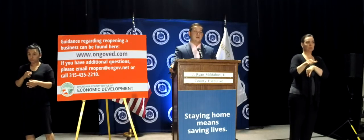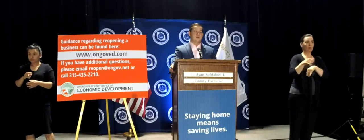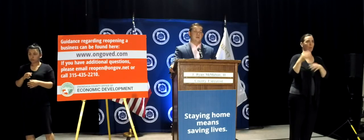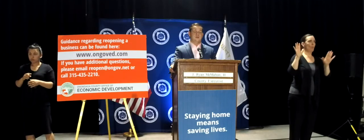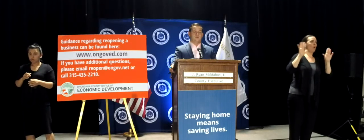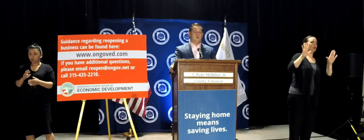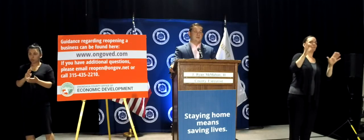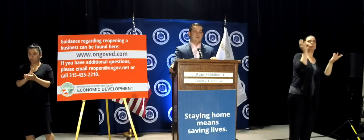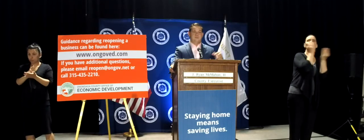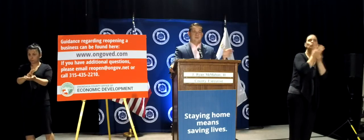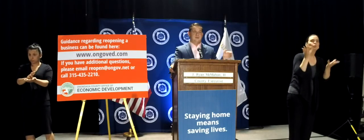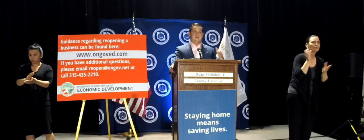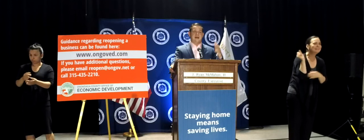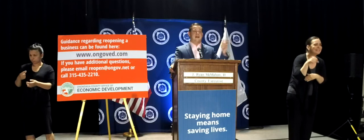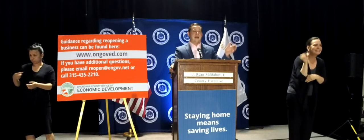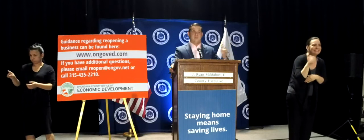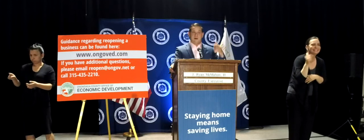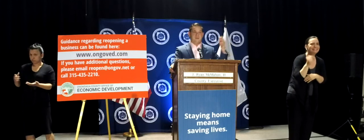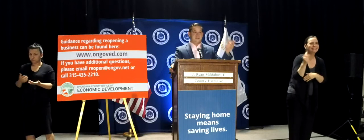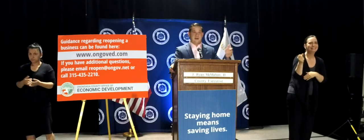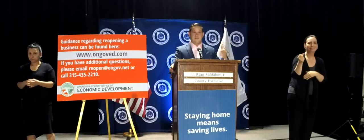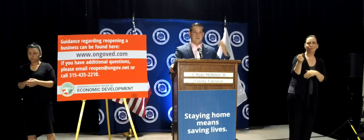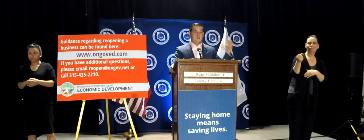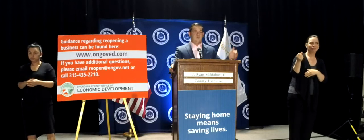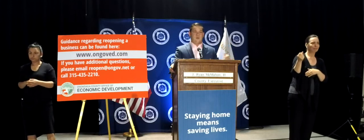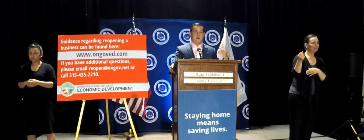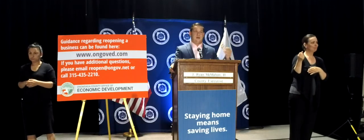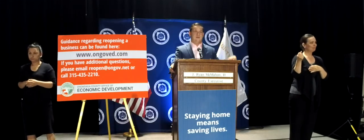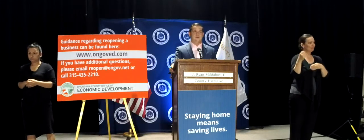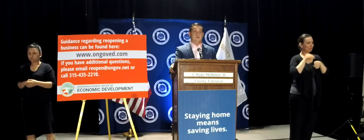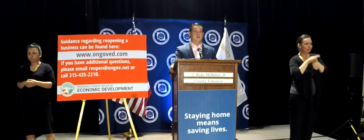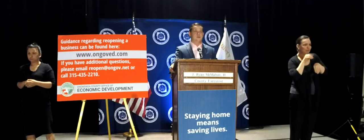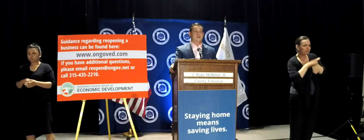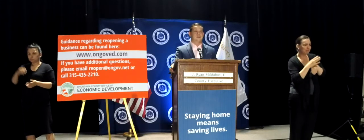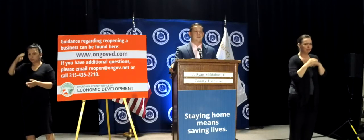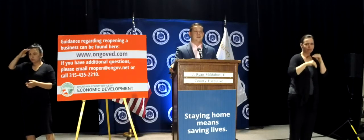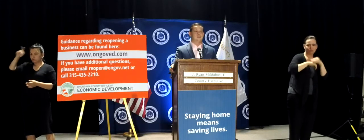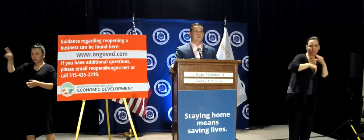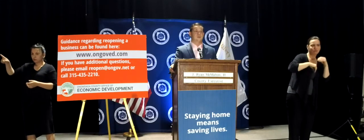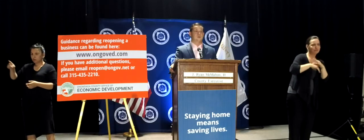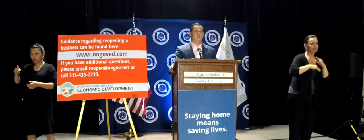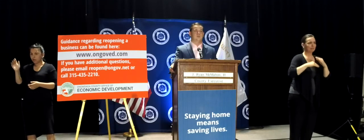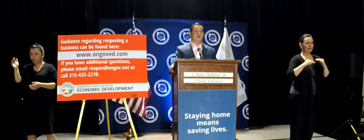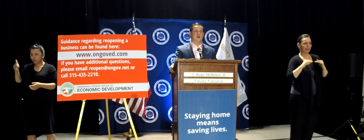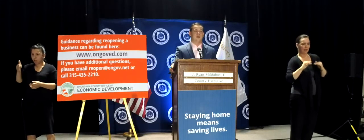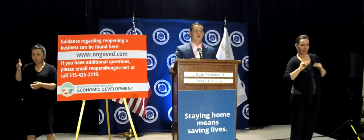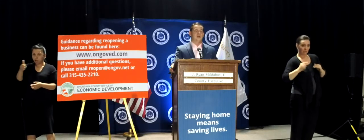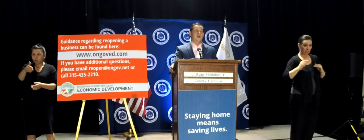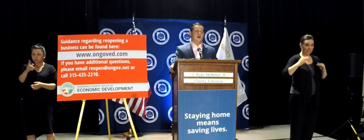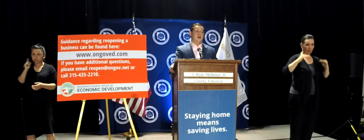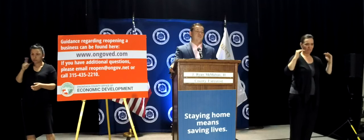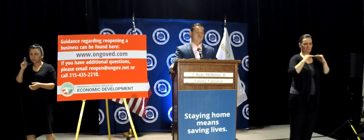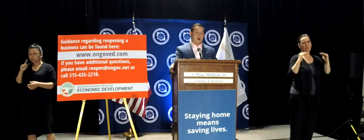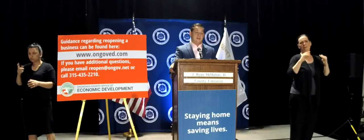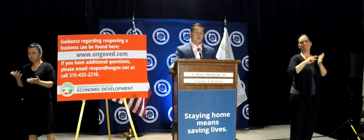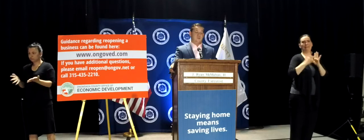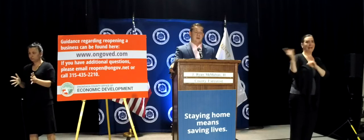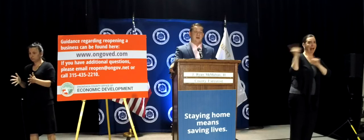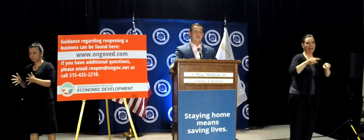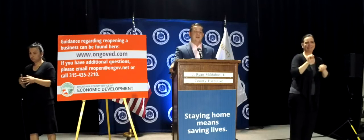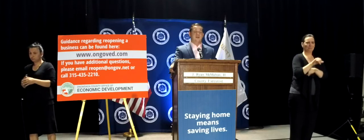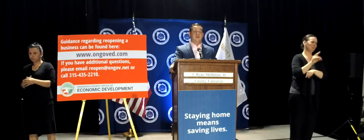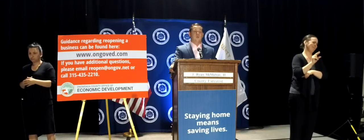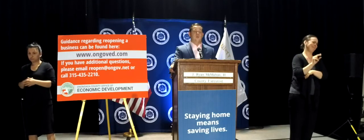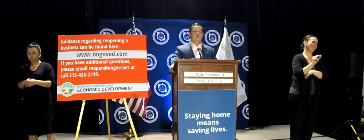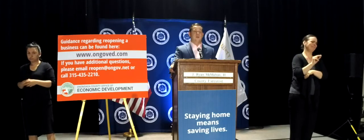And this wasn't, it's not going to happen every time rolling out. He was in New York City today, so he wasn't going to be here. But there's